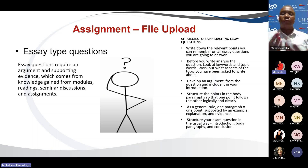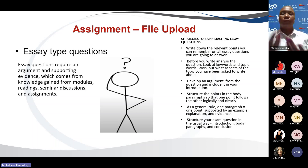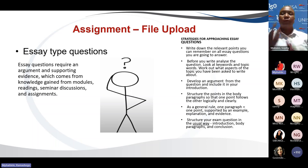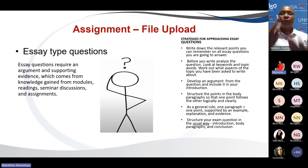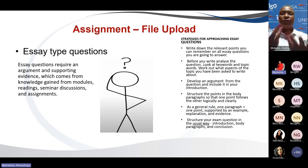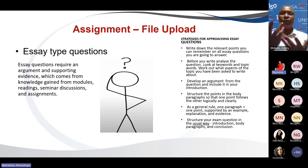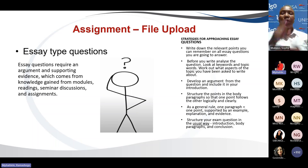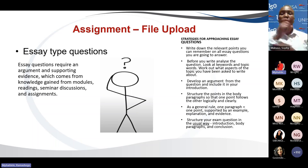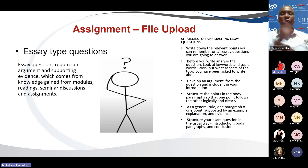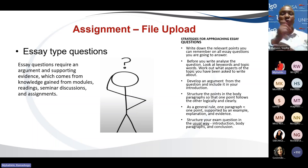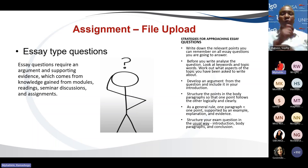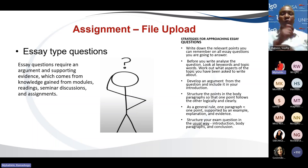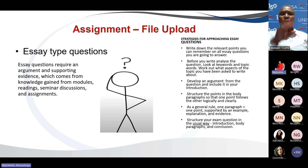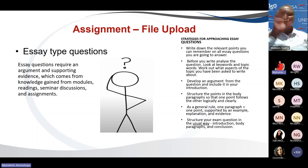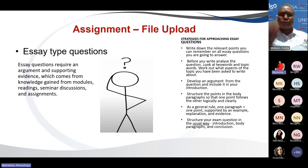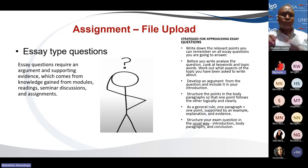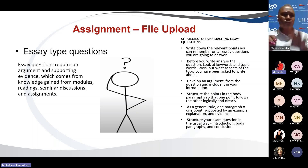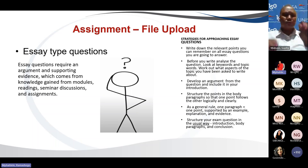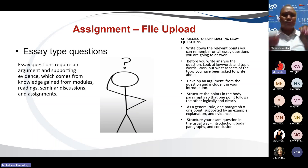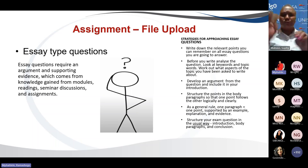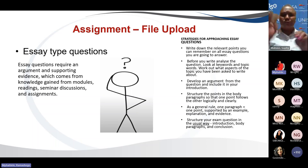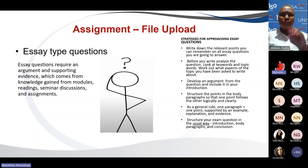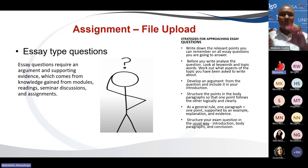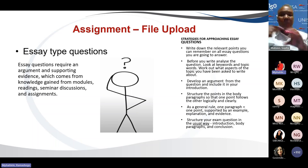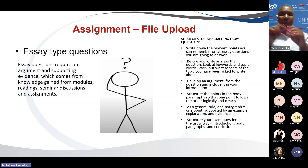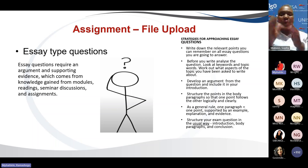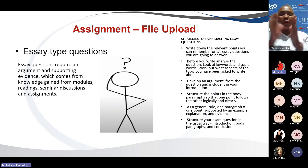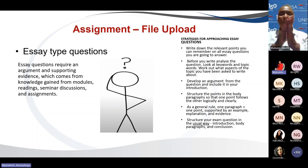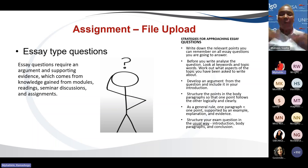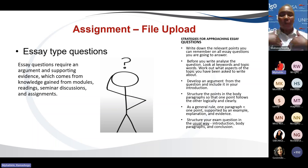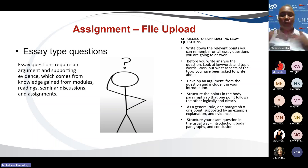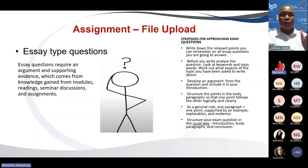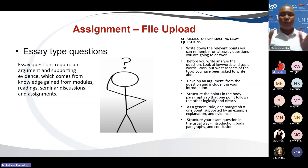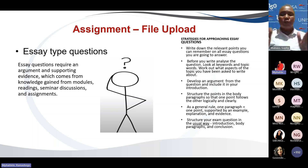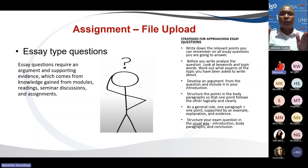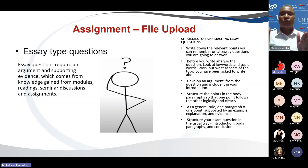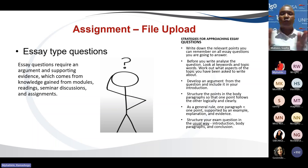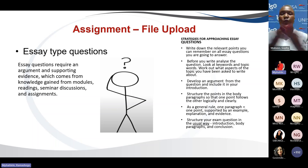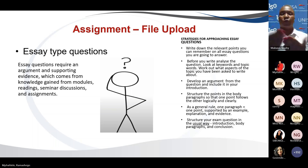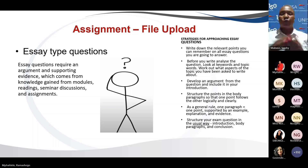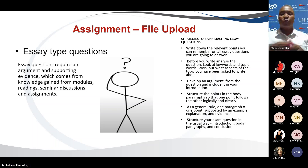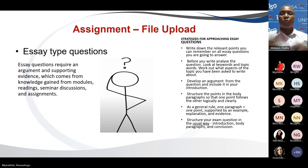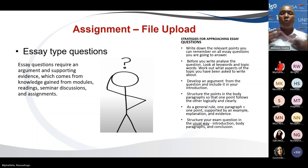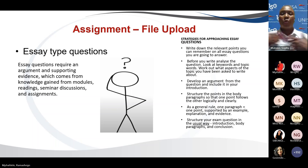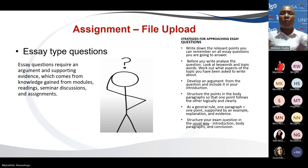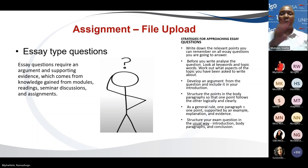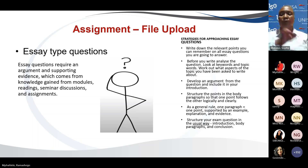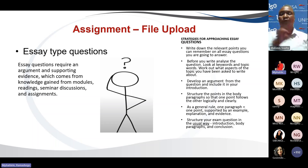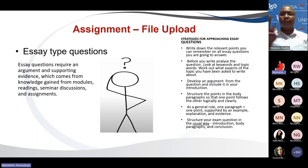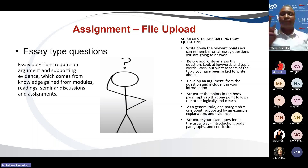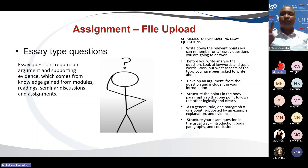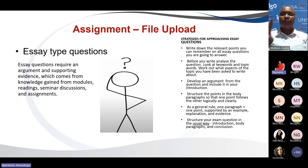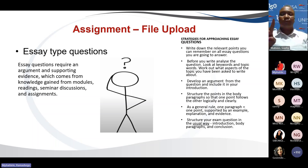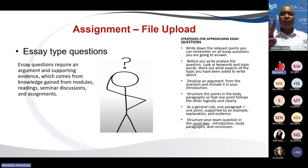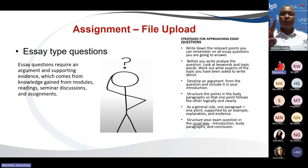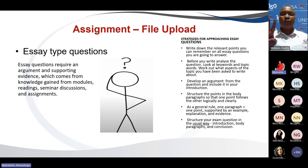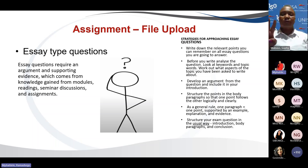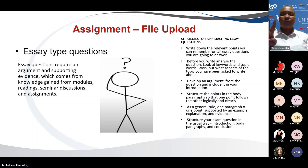you used to ask if now in the open book you can open the websites. My